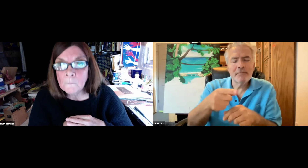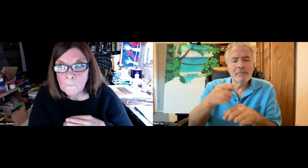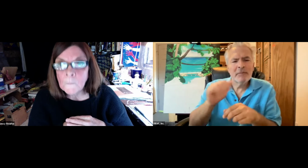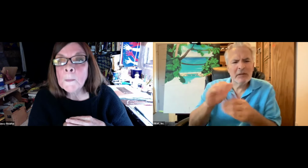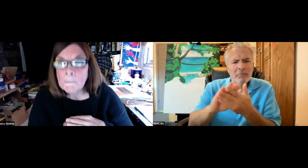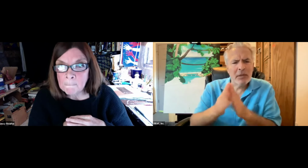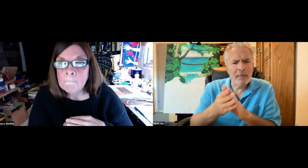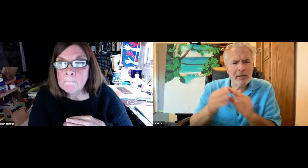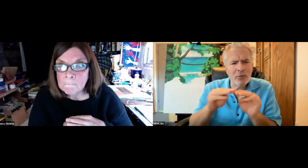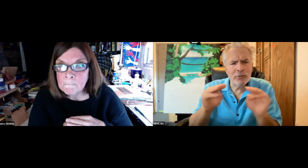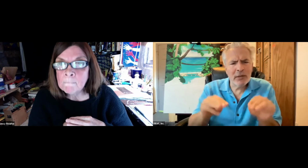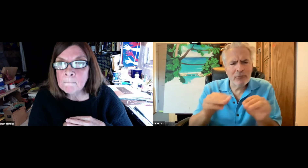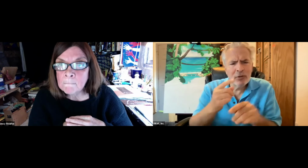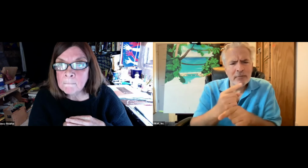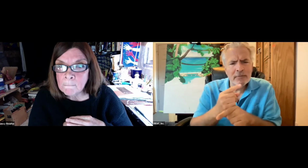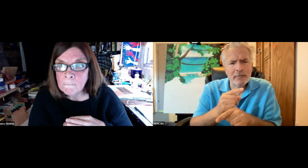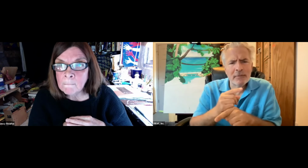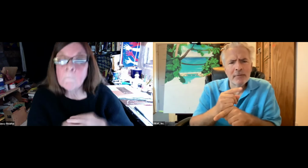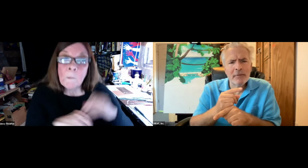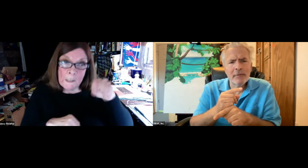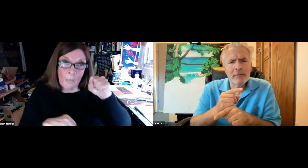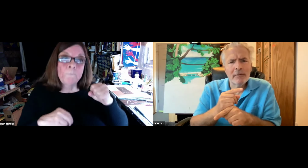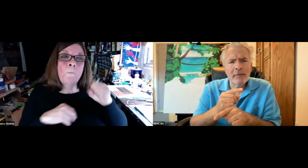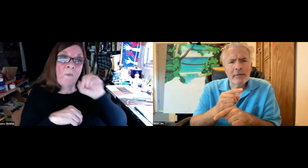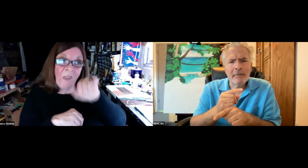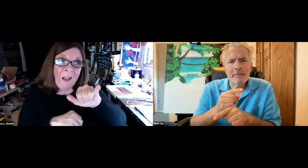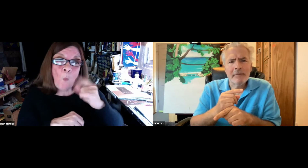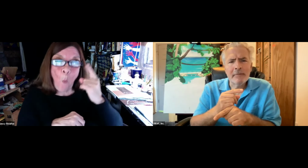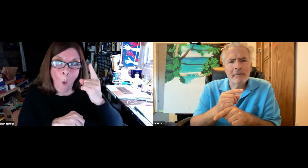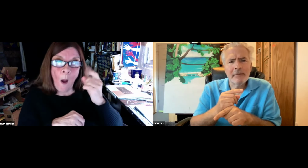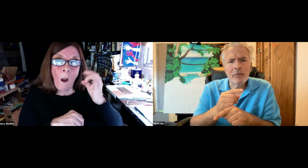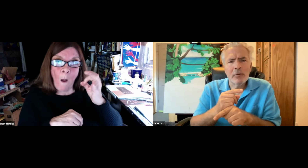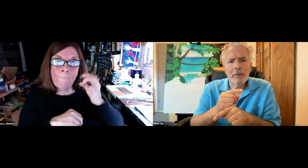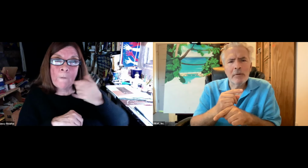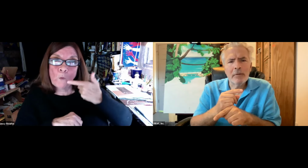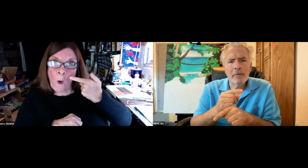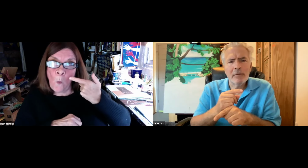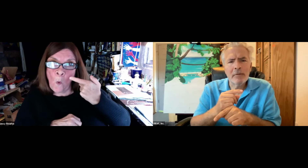the chapel that you showed in the picture, I saw that. Has that turned into a museum now?